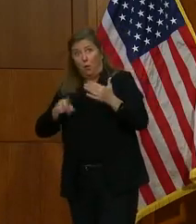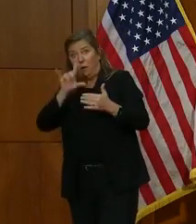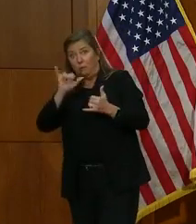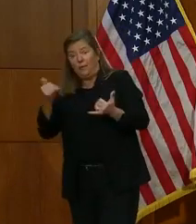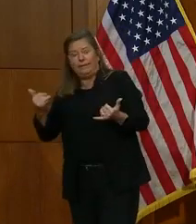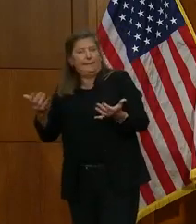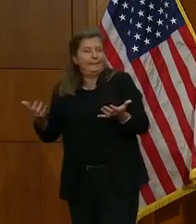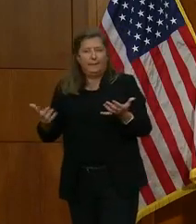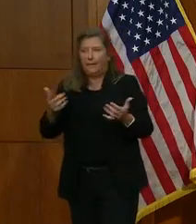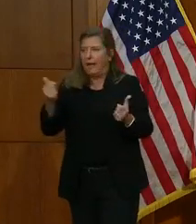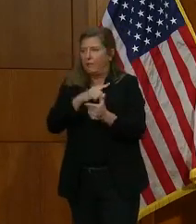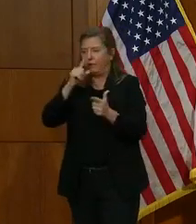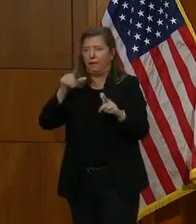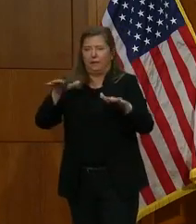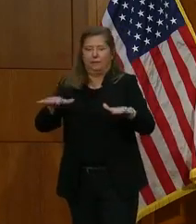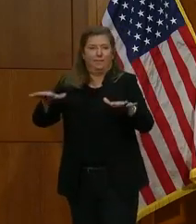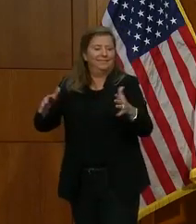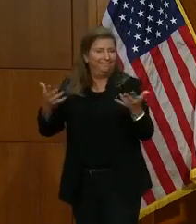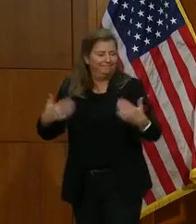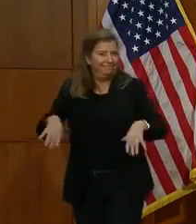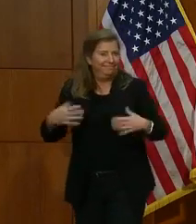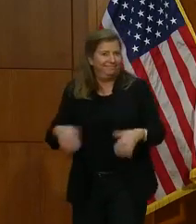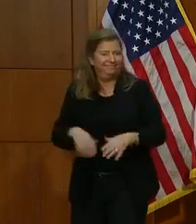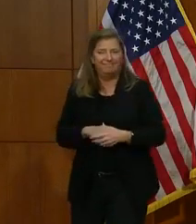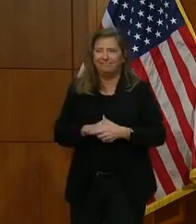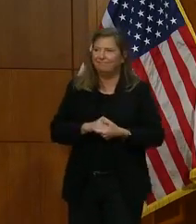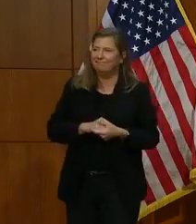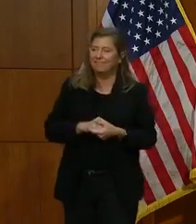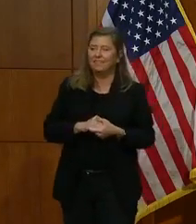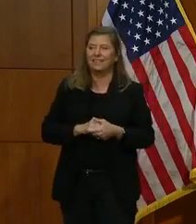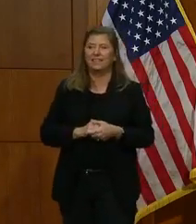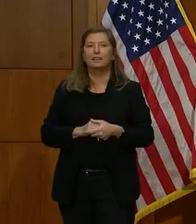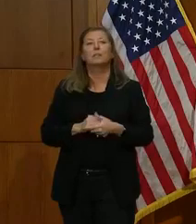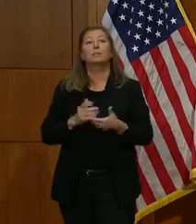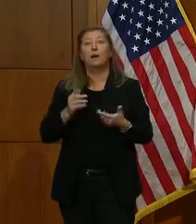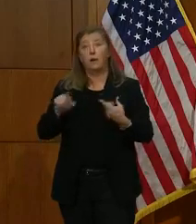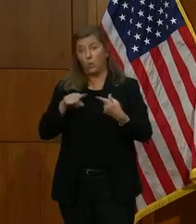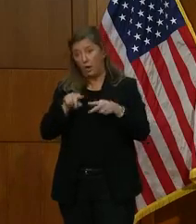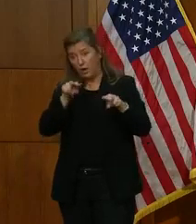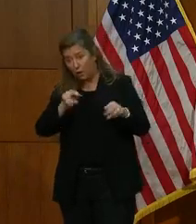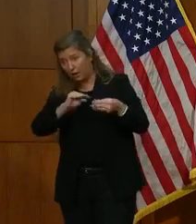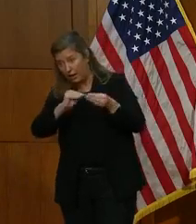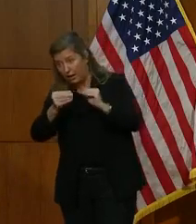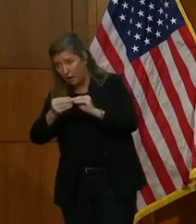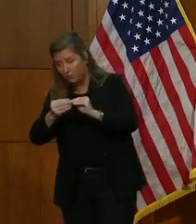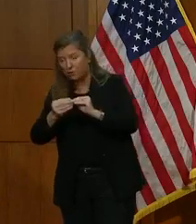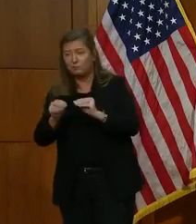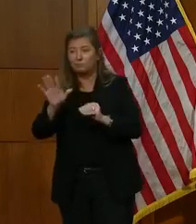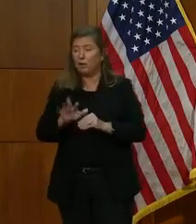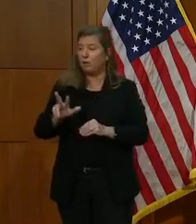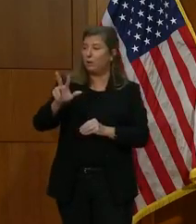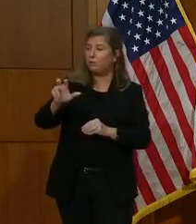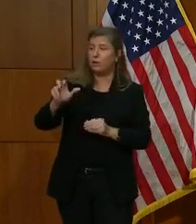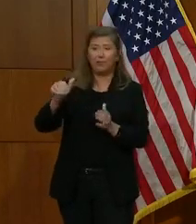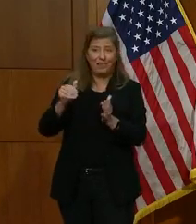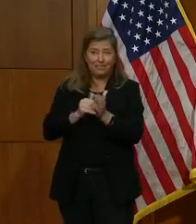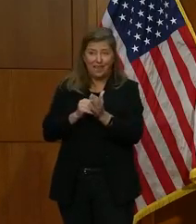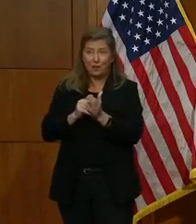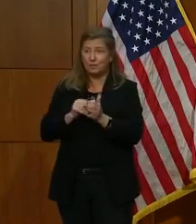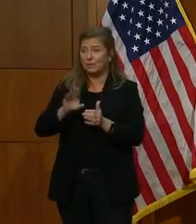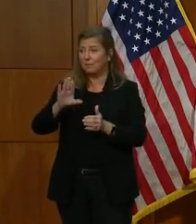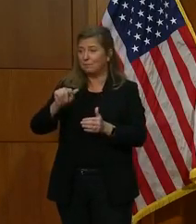has been so unexpected. What I will say is that looking at the numbers, there's about 300,000 ballots out